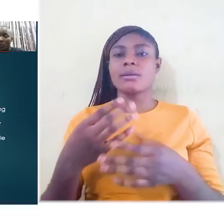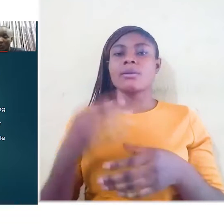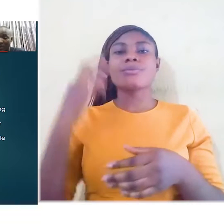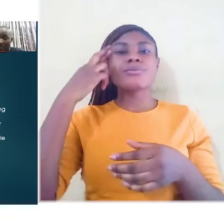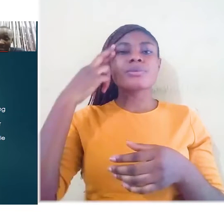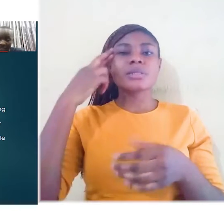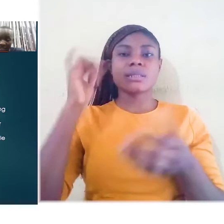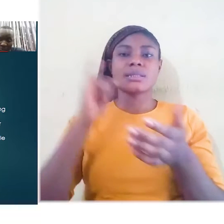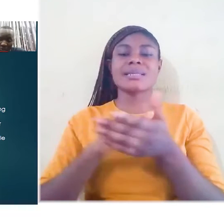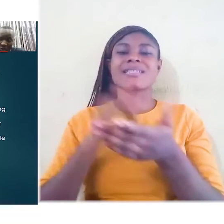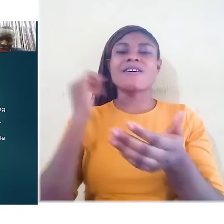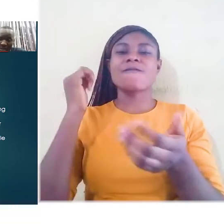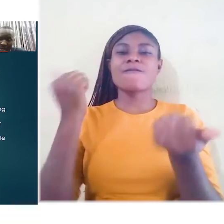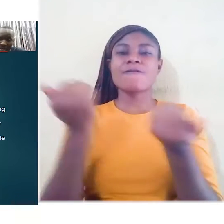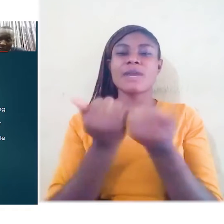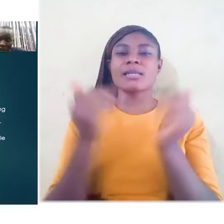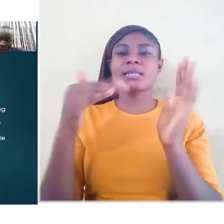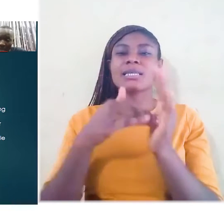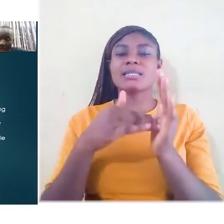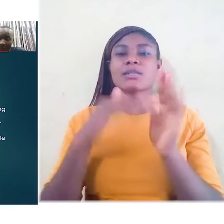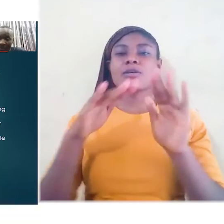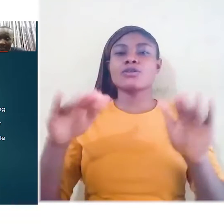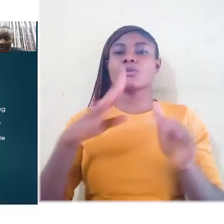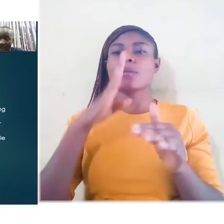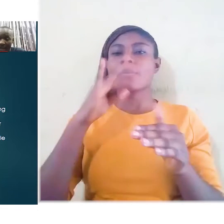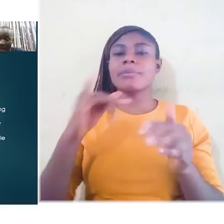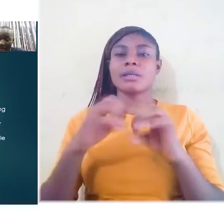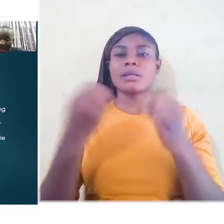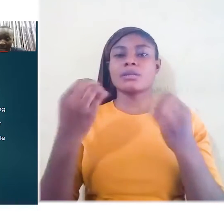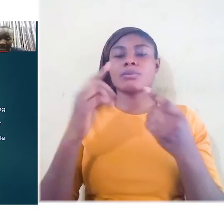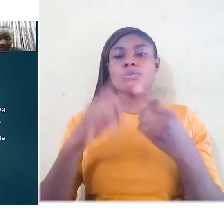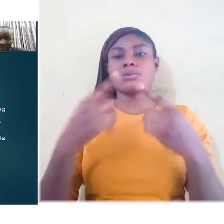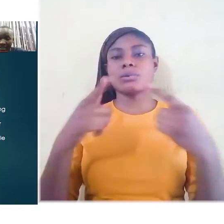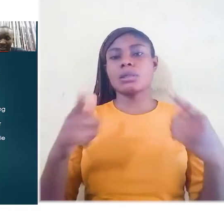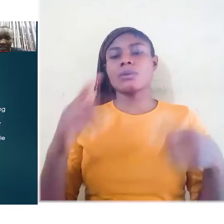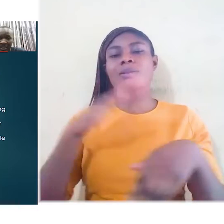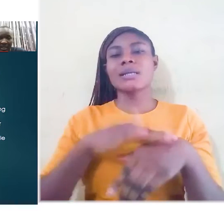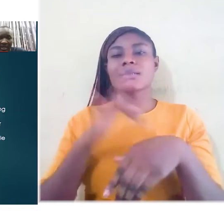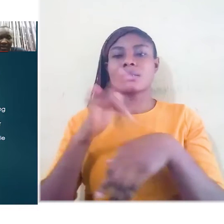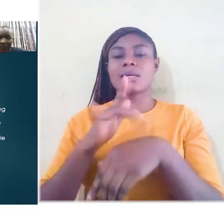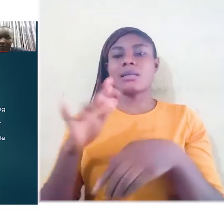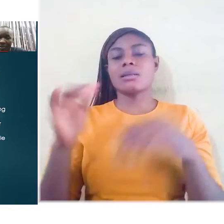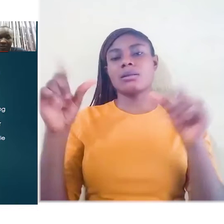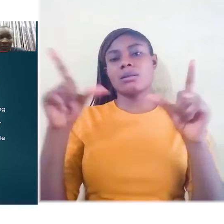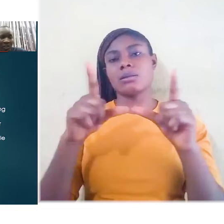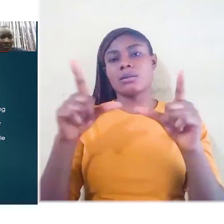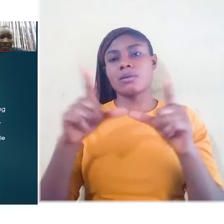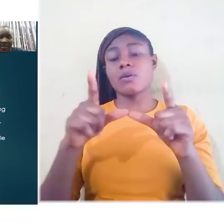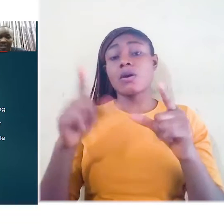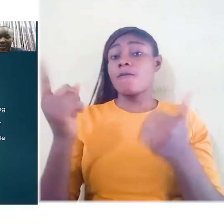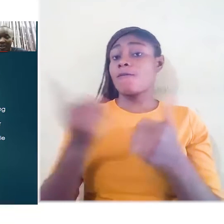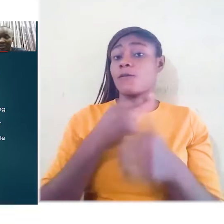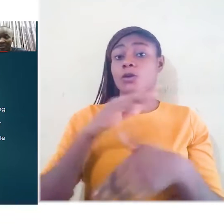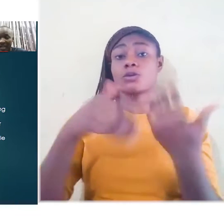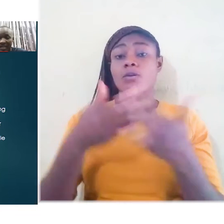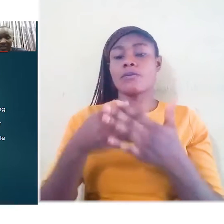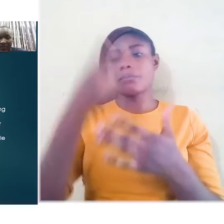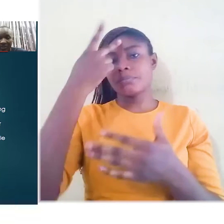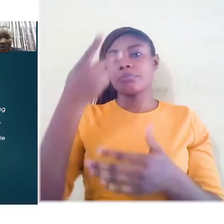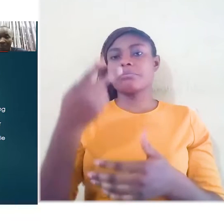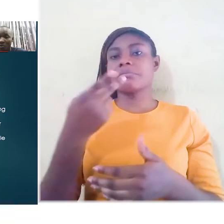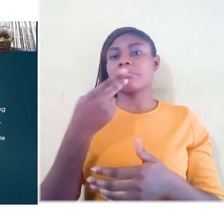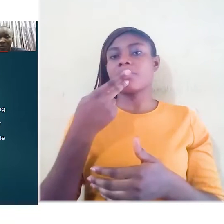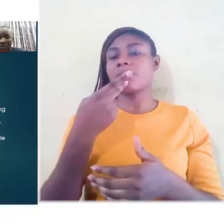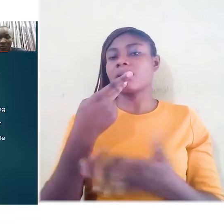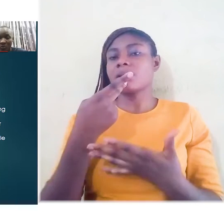against children being exposed to language at an early stage. First of all, is a parent ignorance to sign